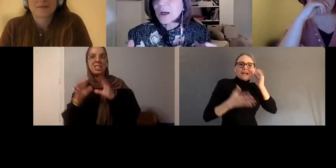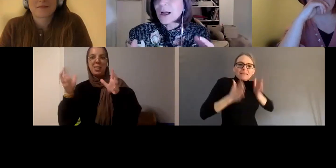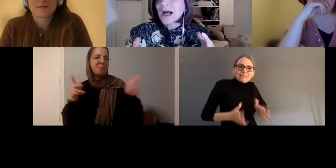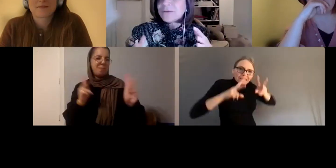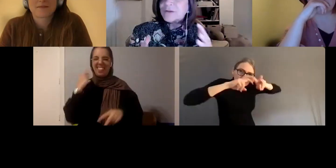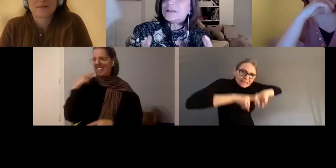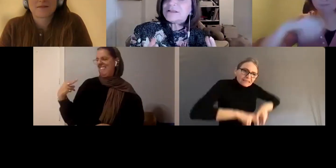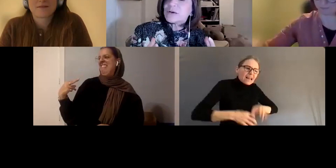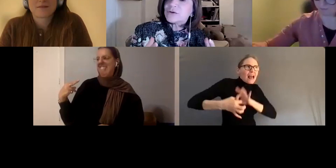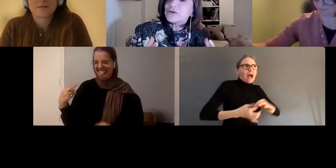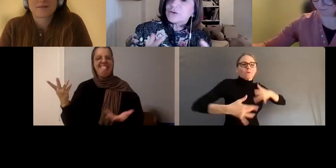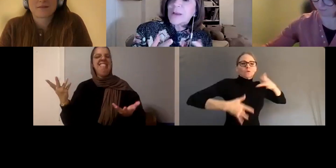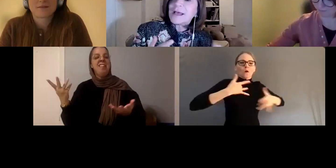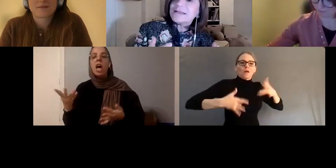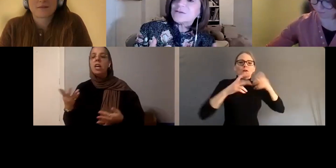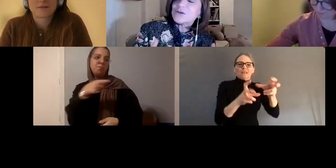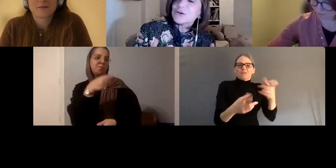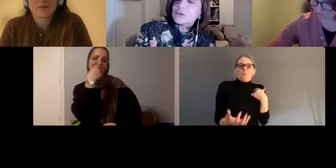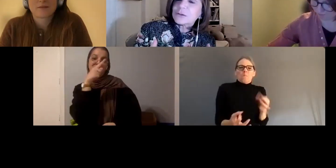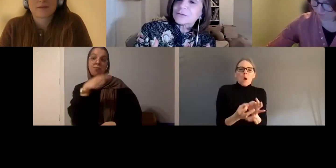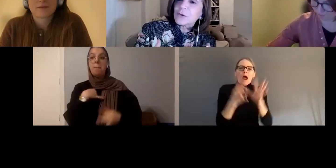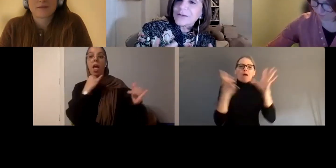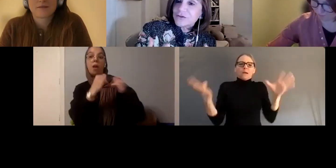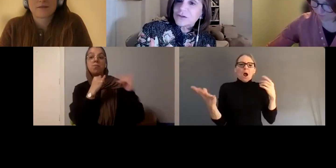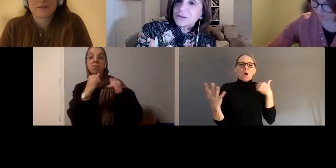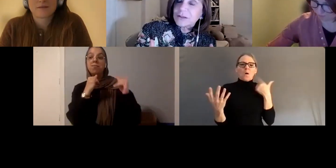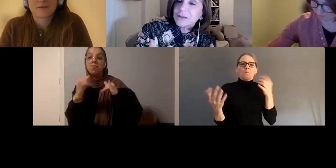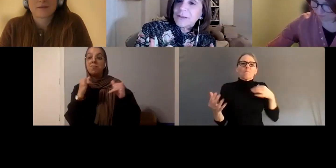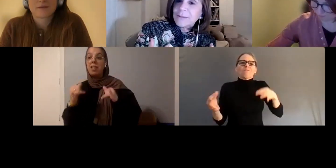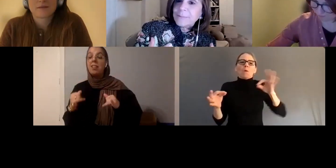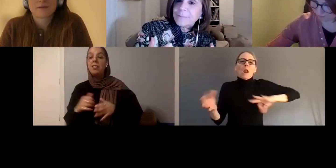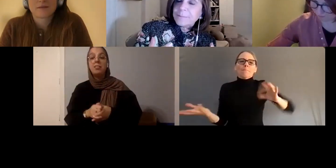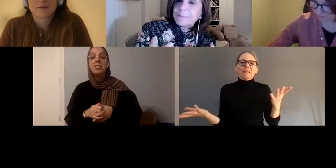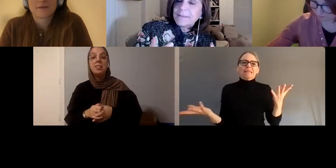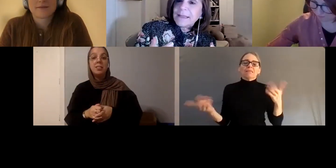So I feel as though the true answer to your question